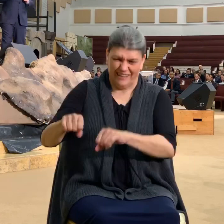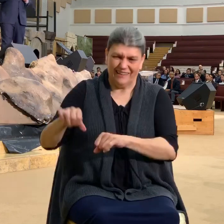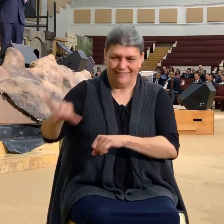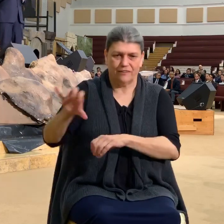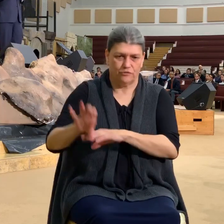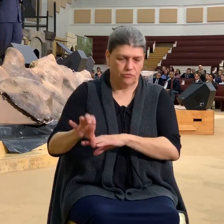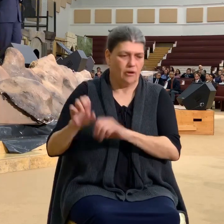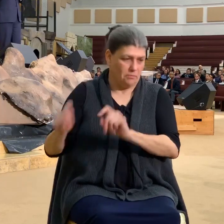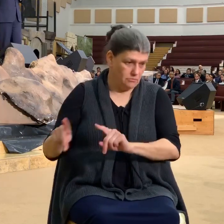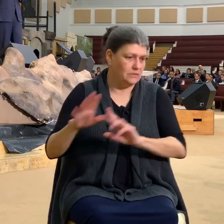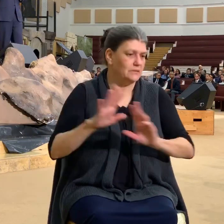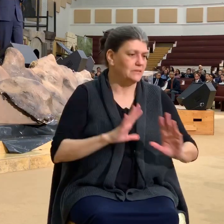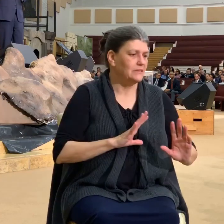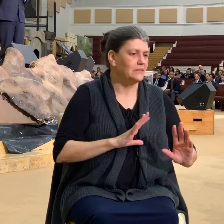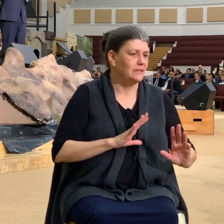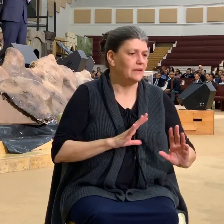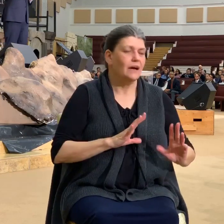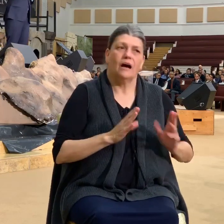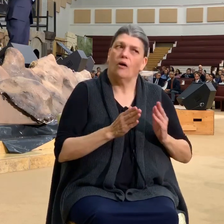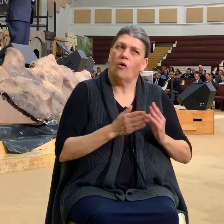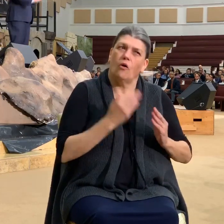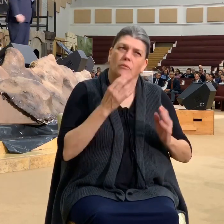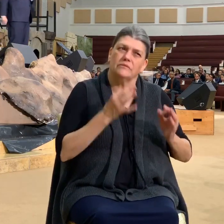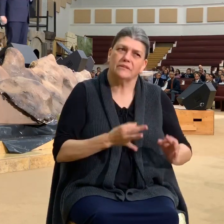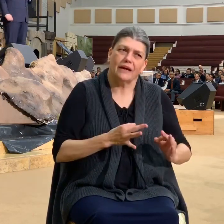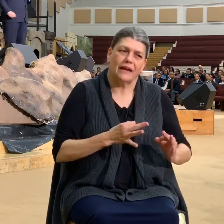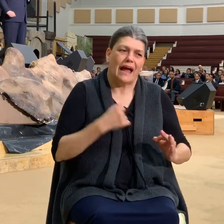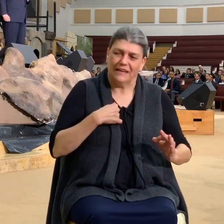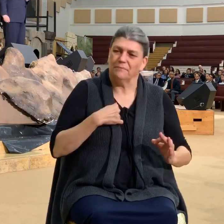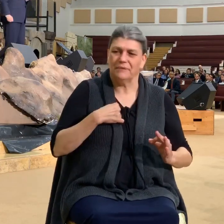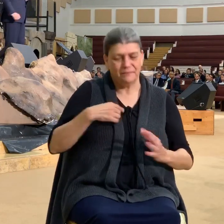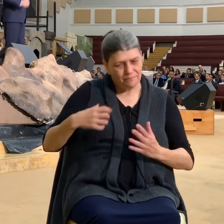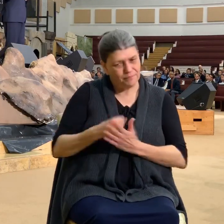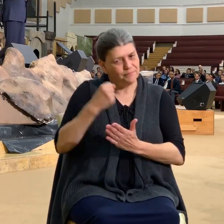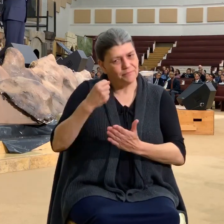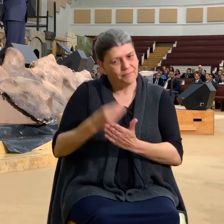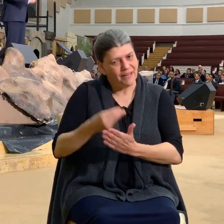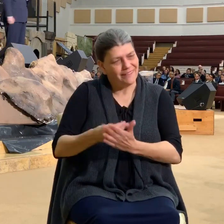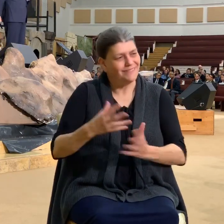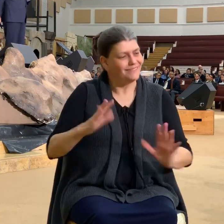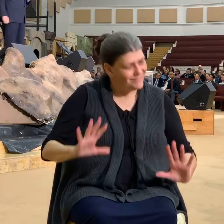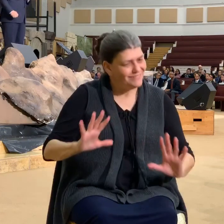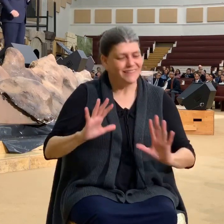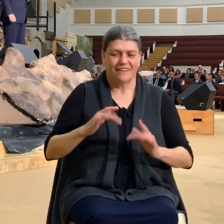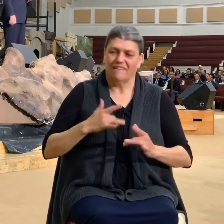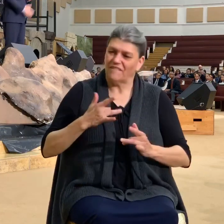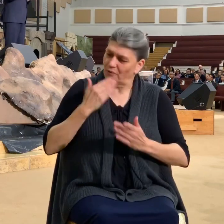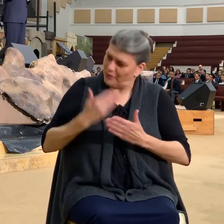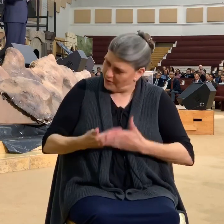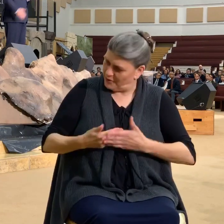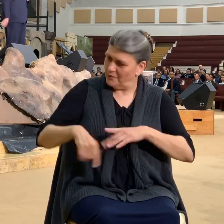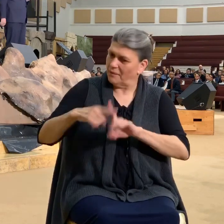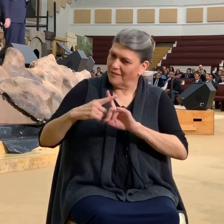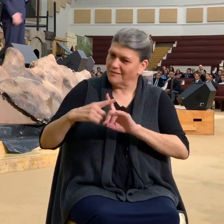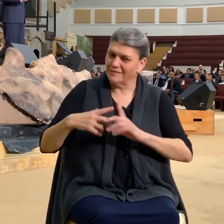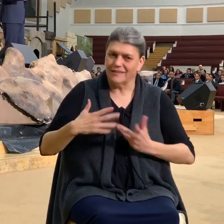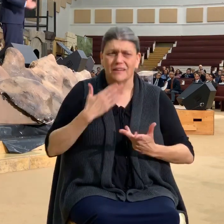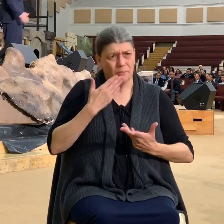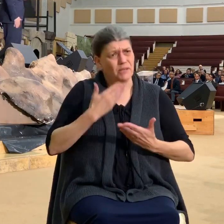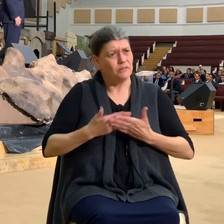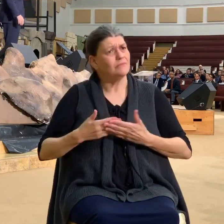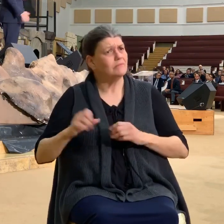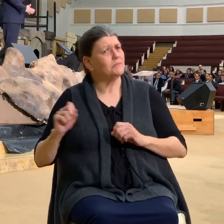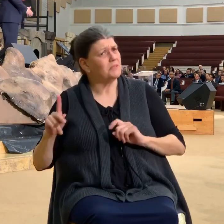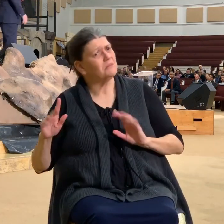there, and I could be in the game right there. And it felt good, and it would have been good. I